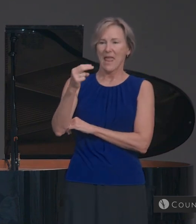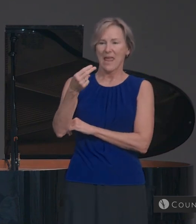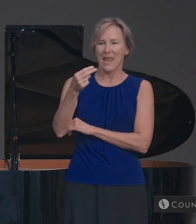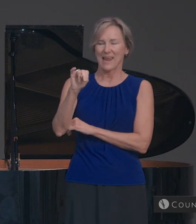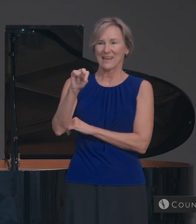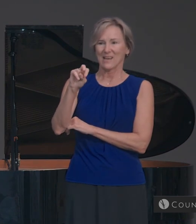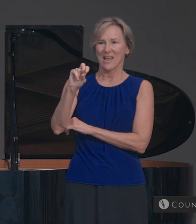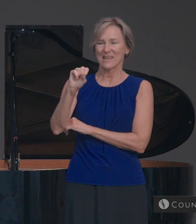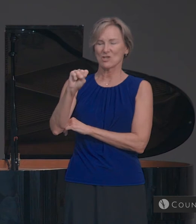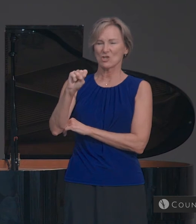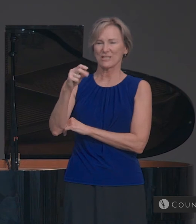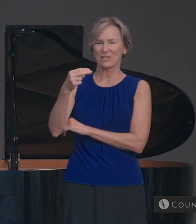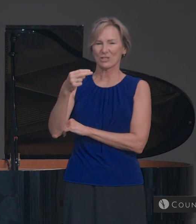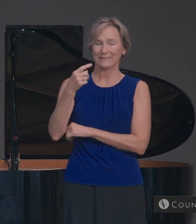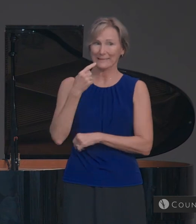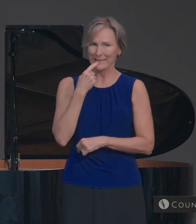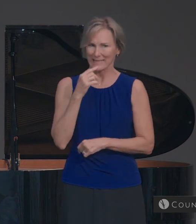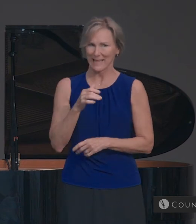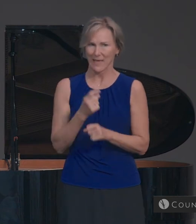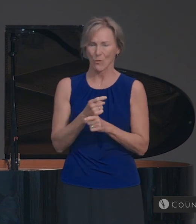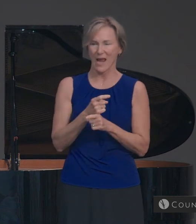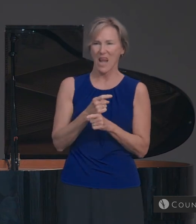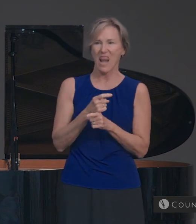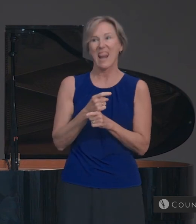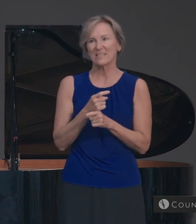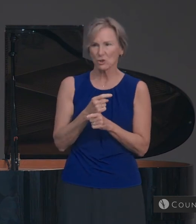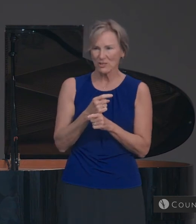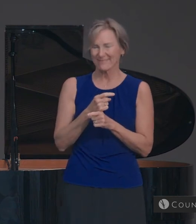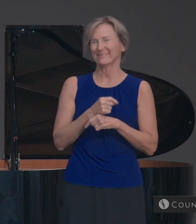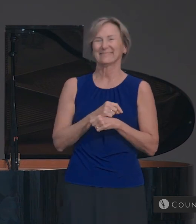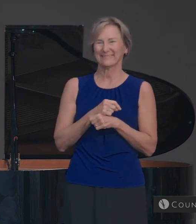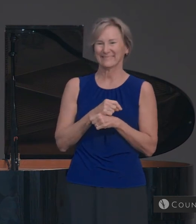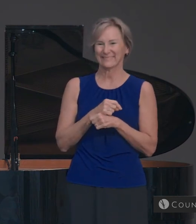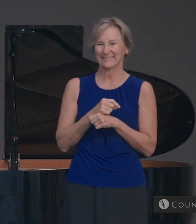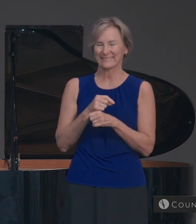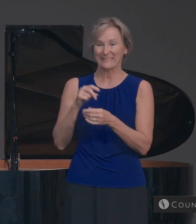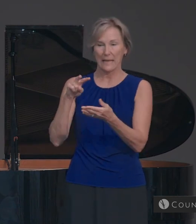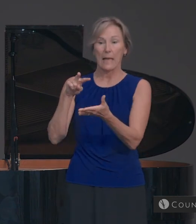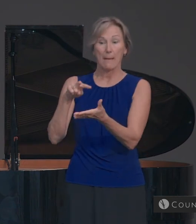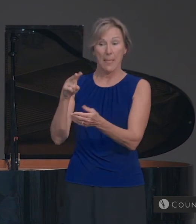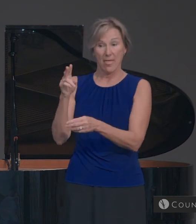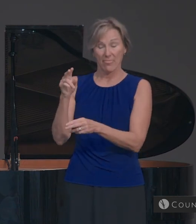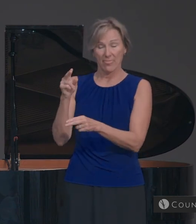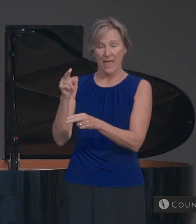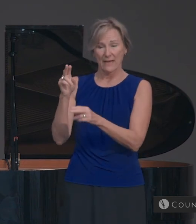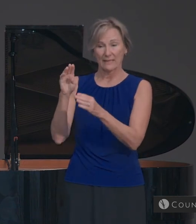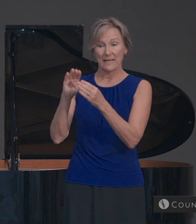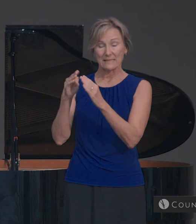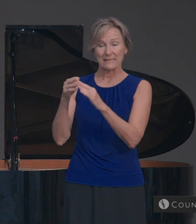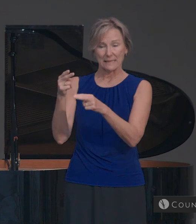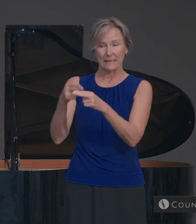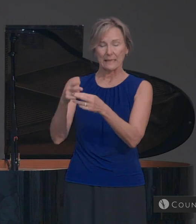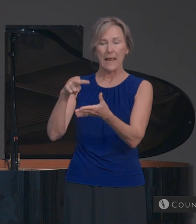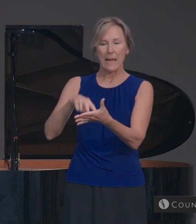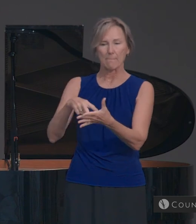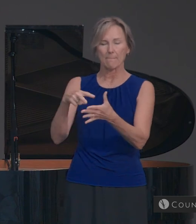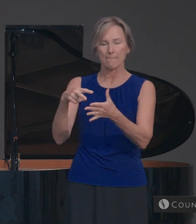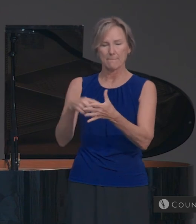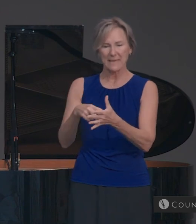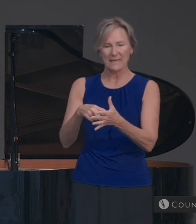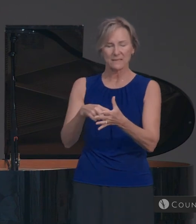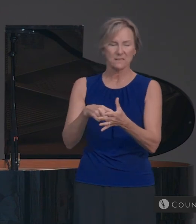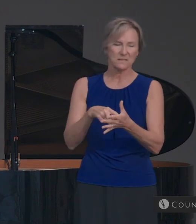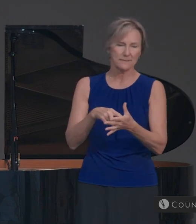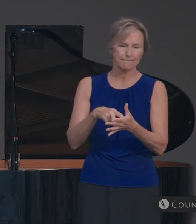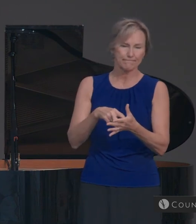I did learn that's how you say that. Lachish. I love that. Harness the steeds. Now, Lachish was a fortress city that